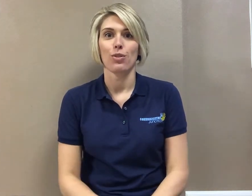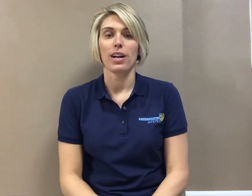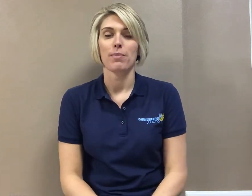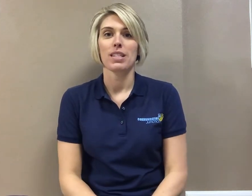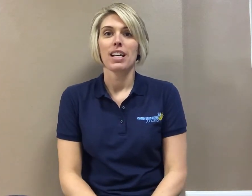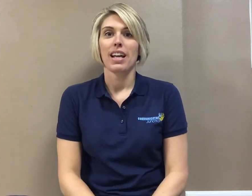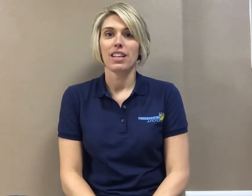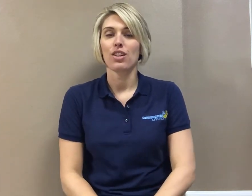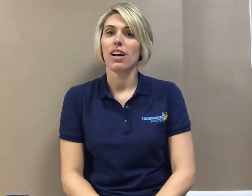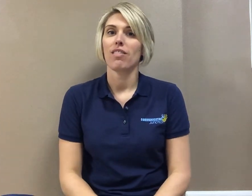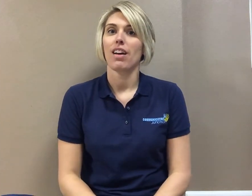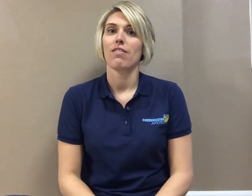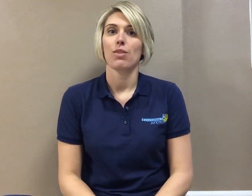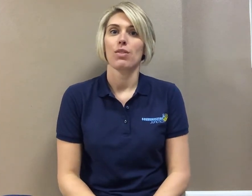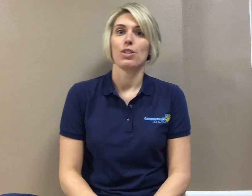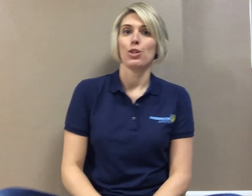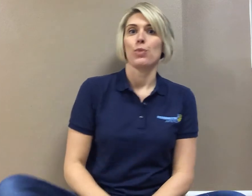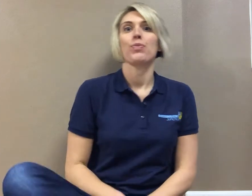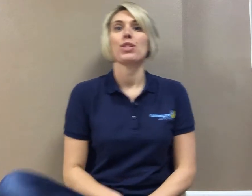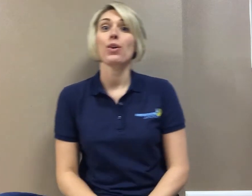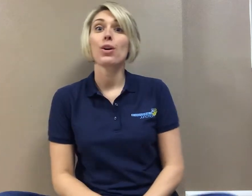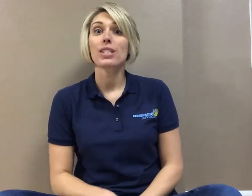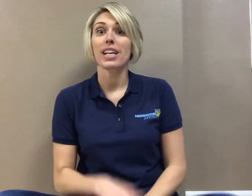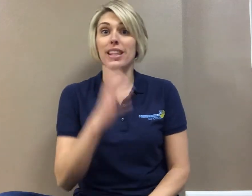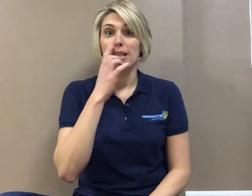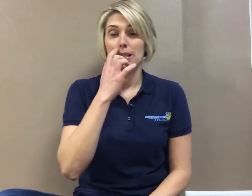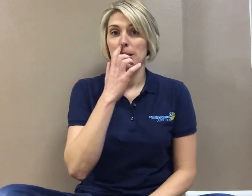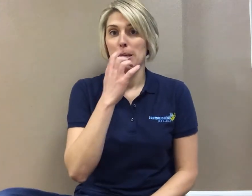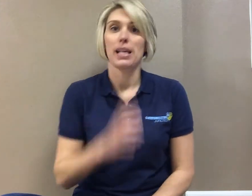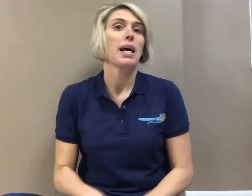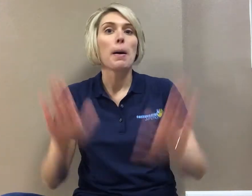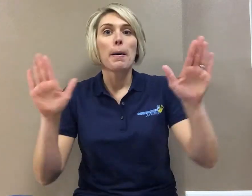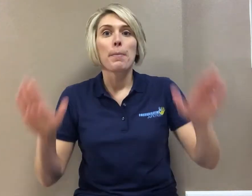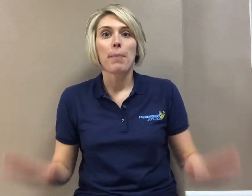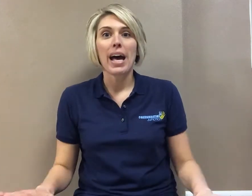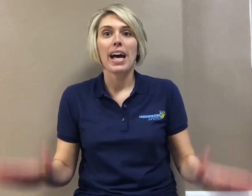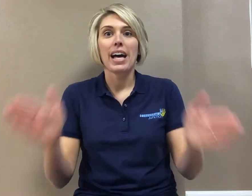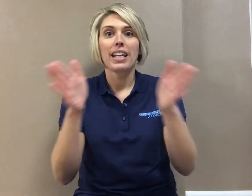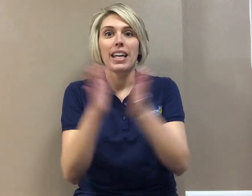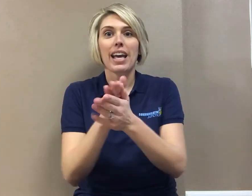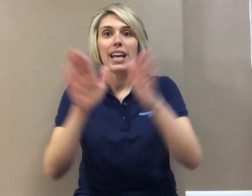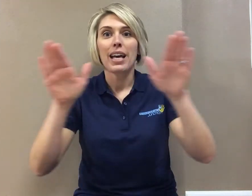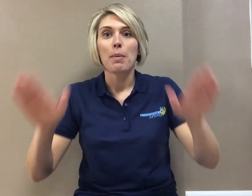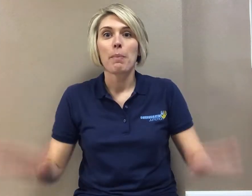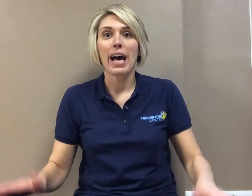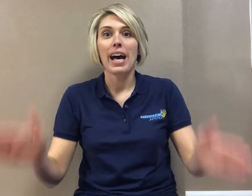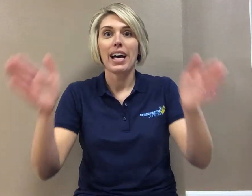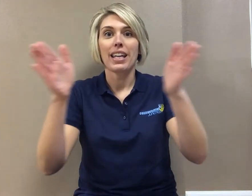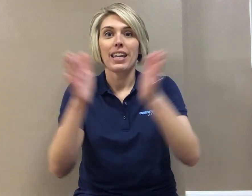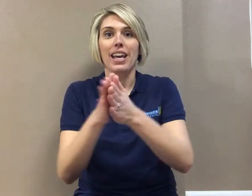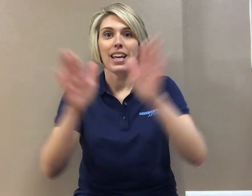rhymes. I think you'll have a lot of fun with it too. So it goes like this. Patty cake, patty cake,